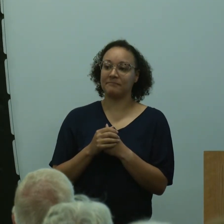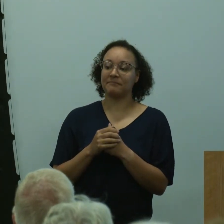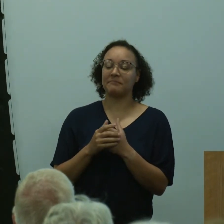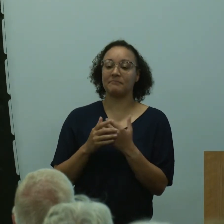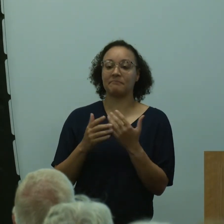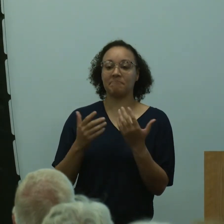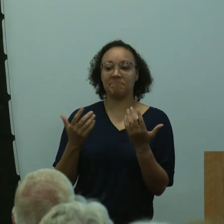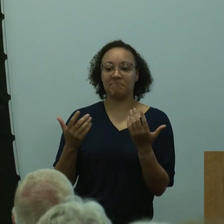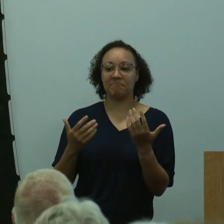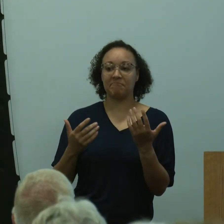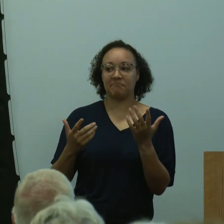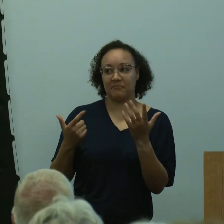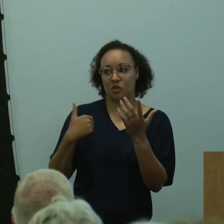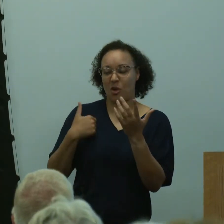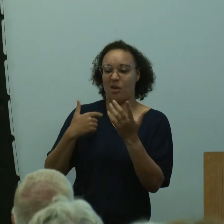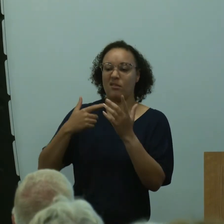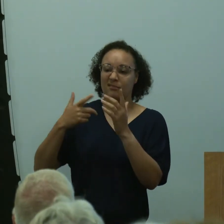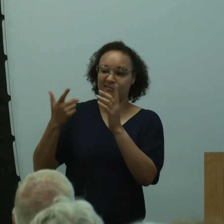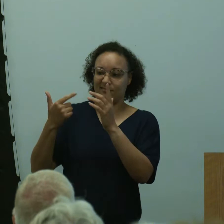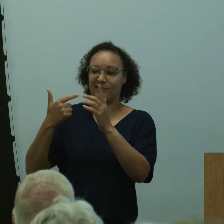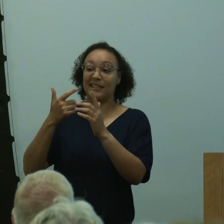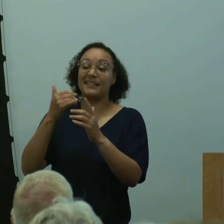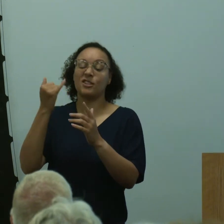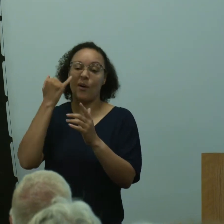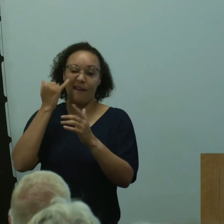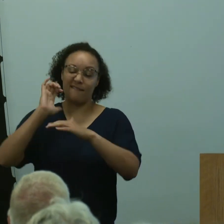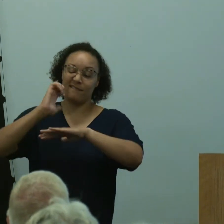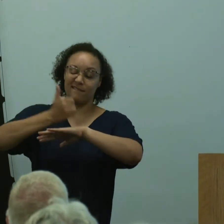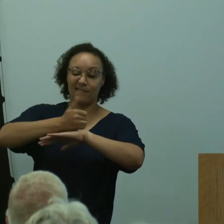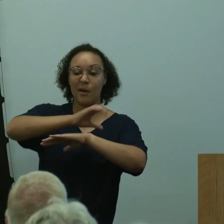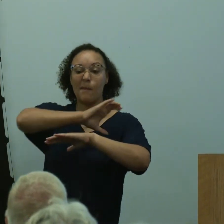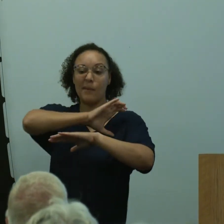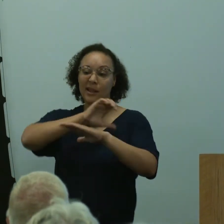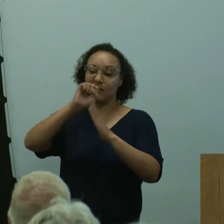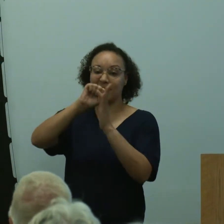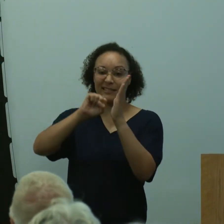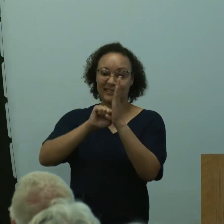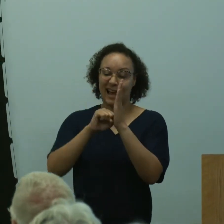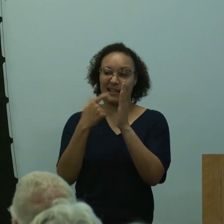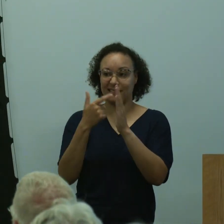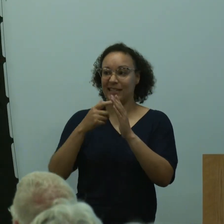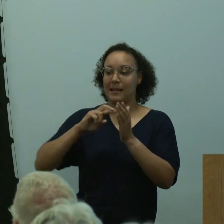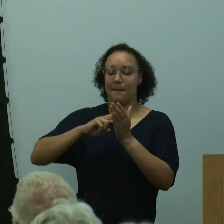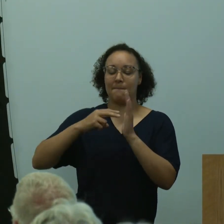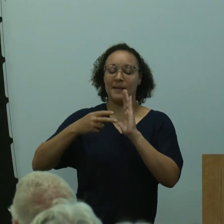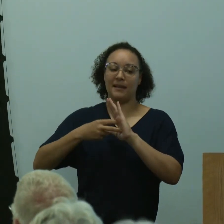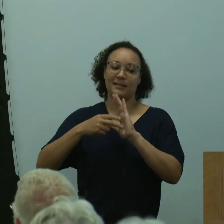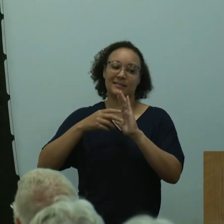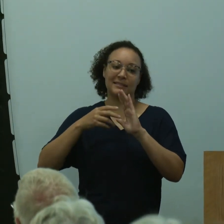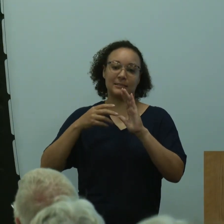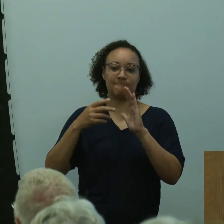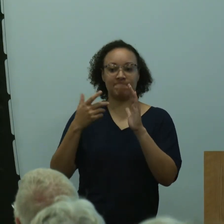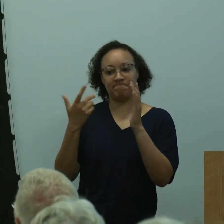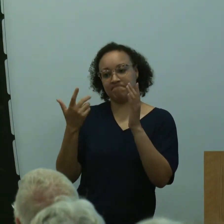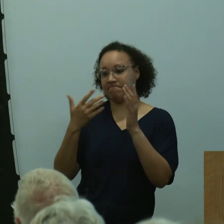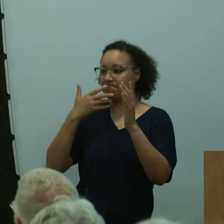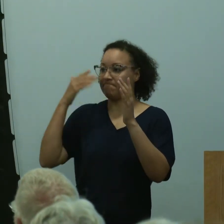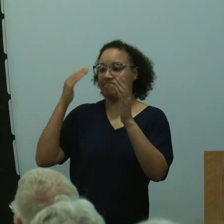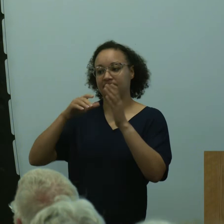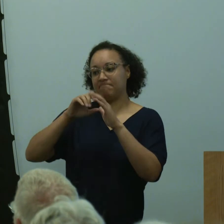And that's what you get with a corrupt system when there's no really. So finally, I want